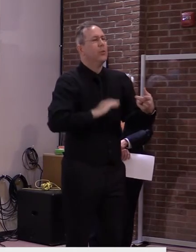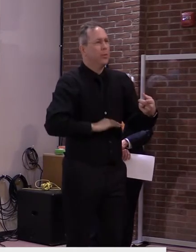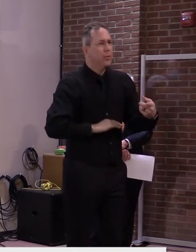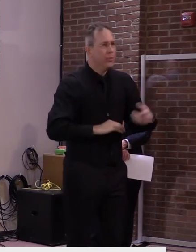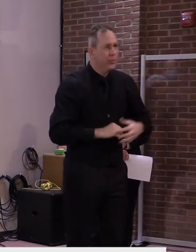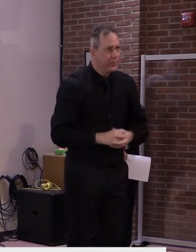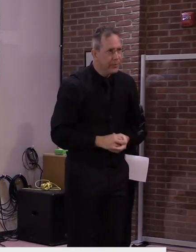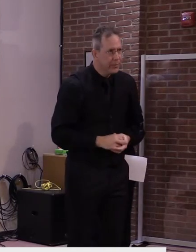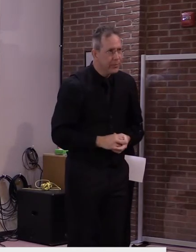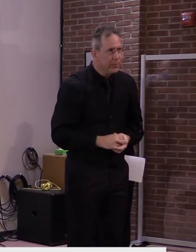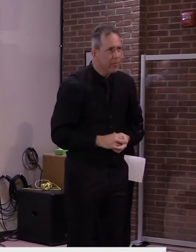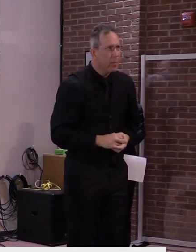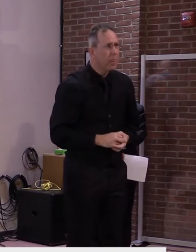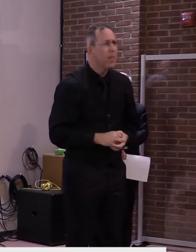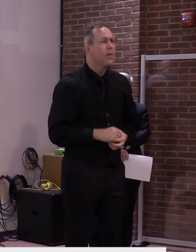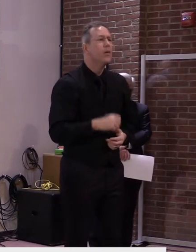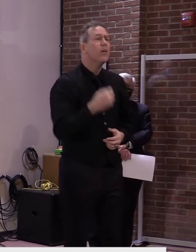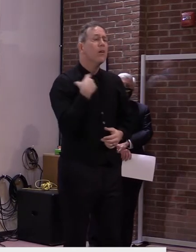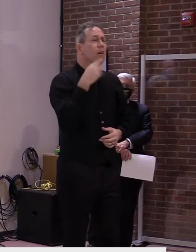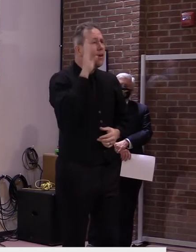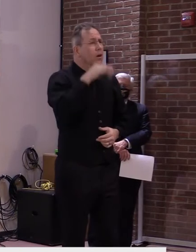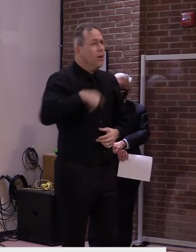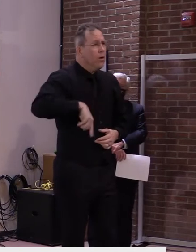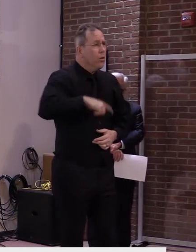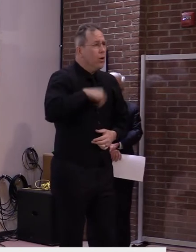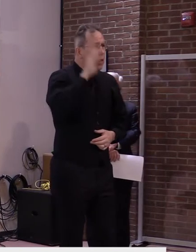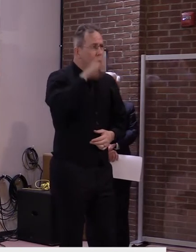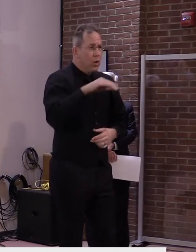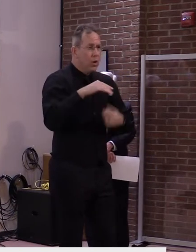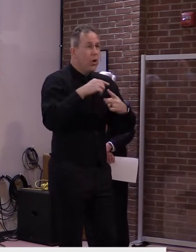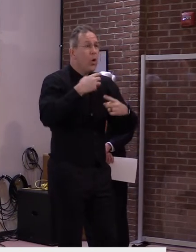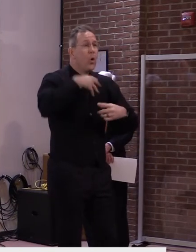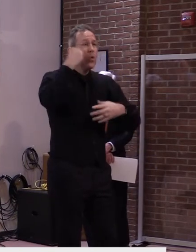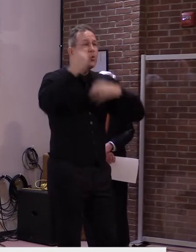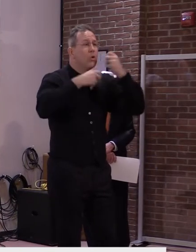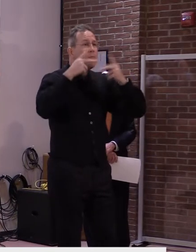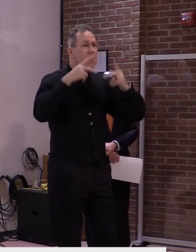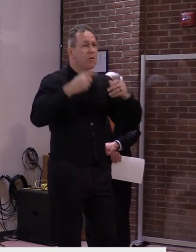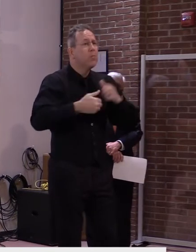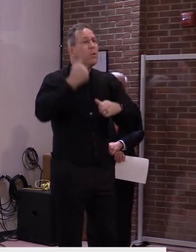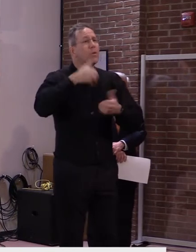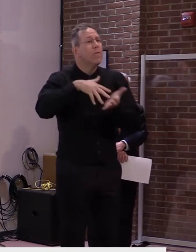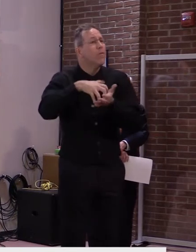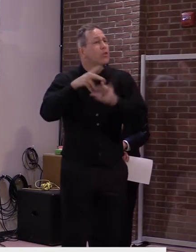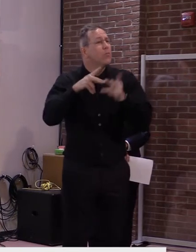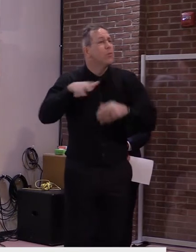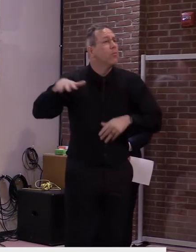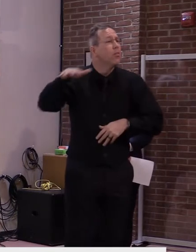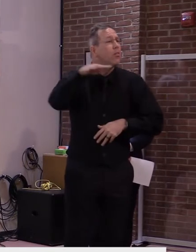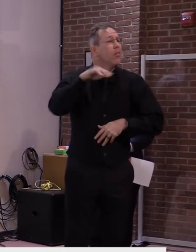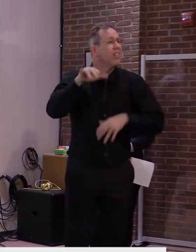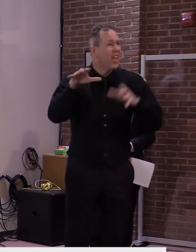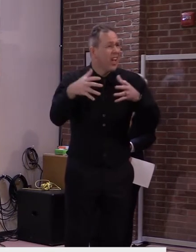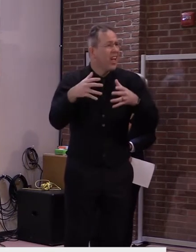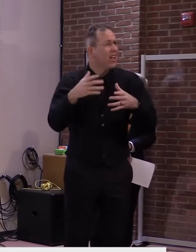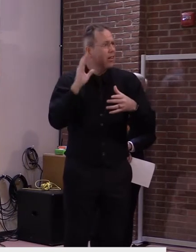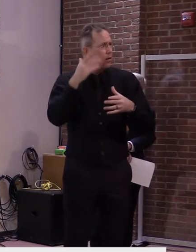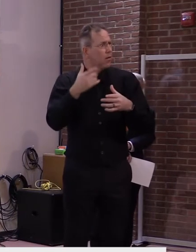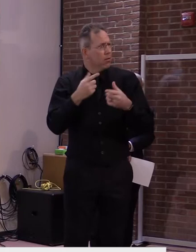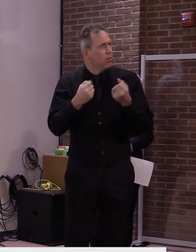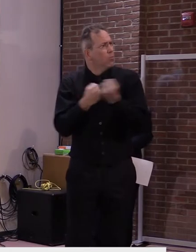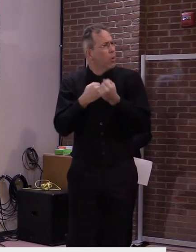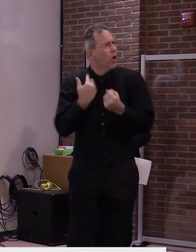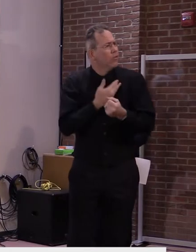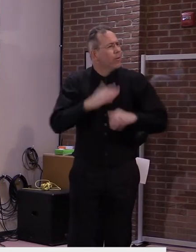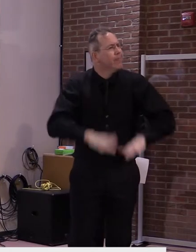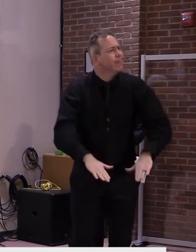We know those who are older are more vulnerable, and they've always been there for us, each and every one of us. Now